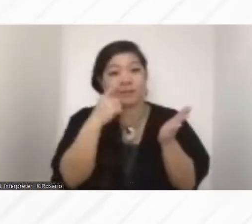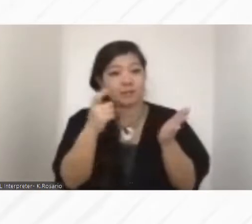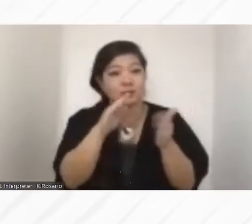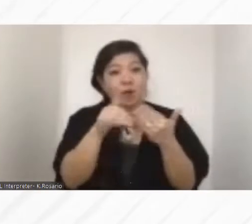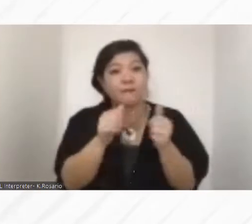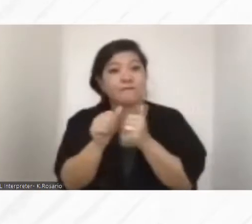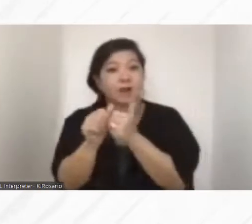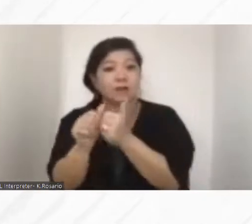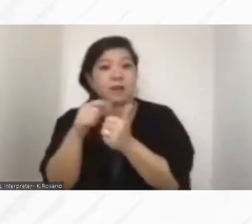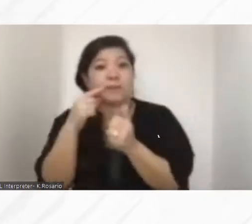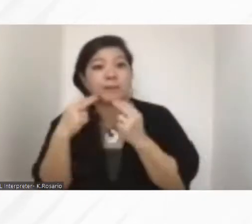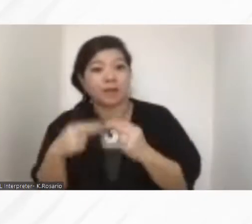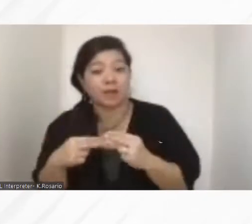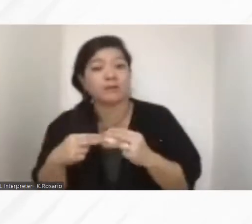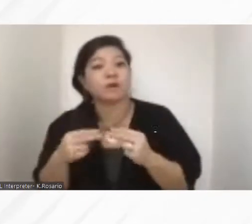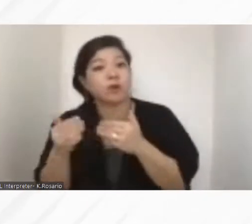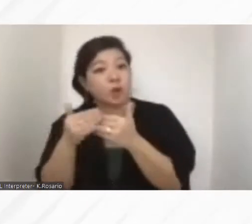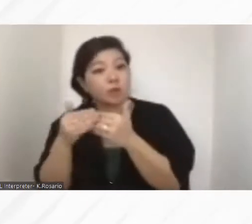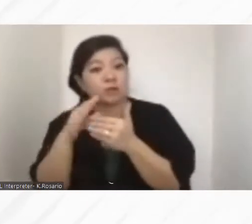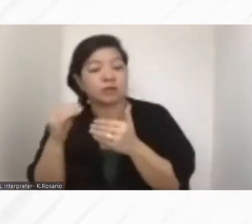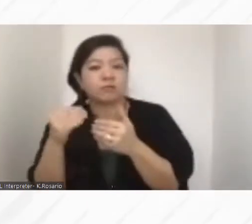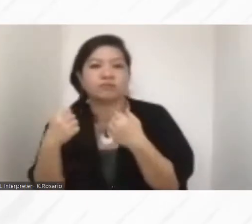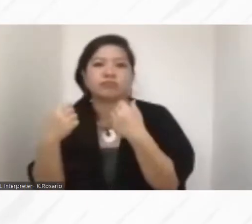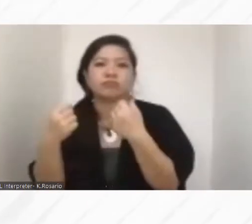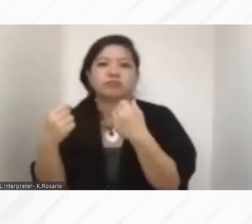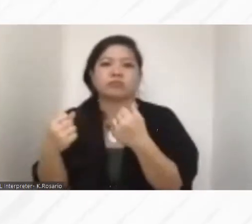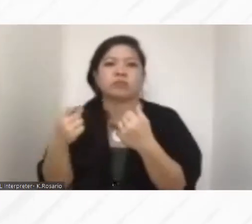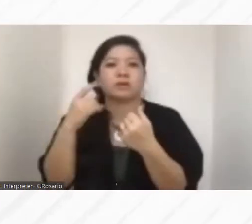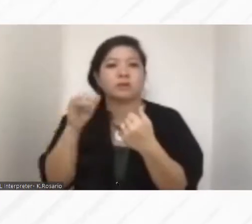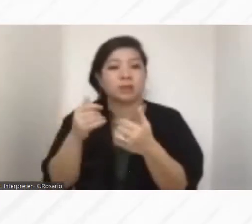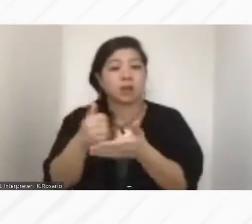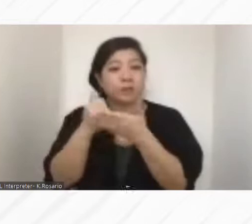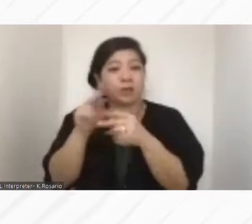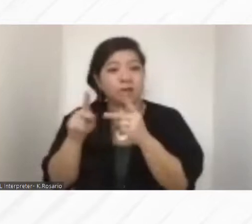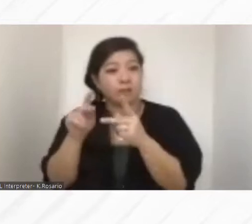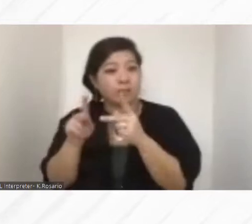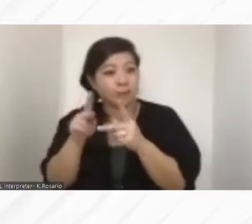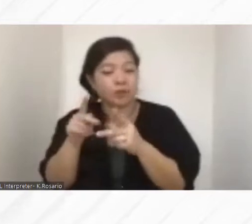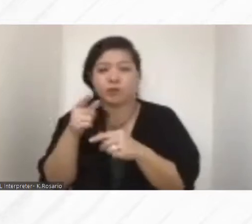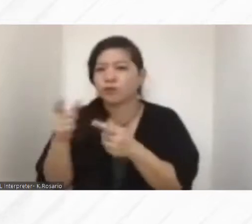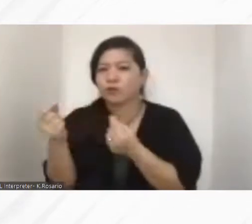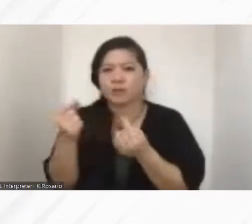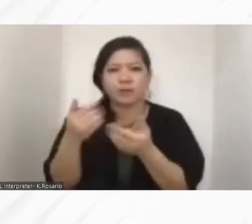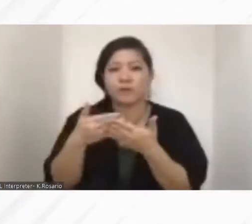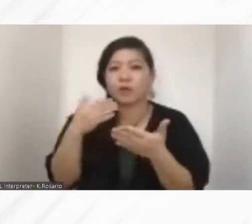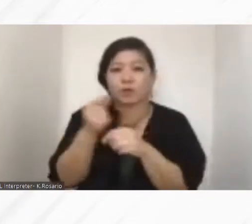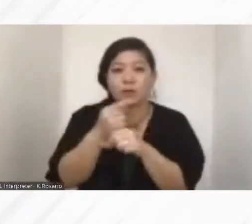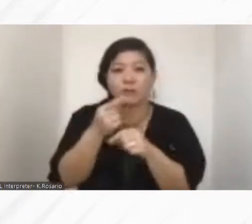health measures closely and drove down disease transmission. You've done this before, Guam, and you can do it